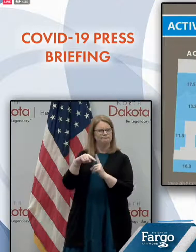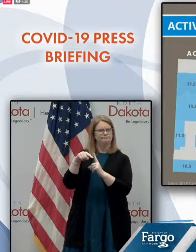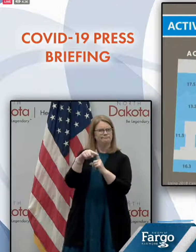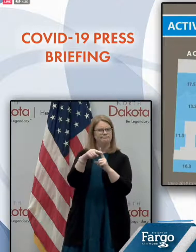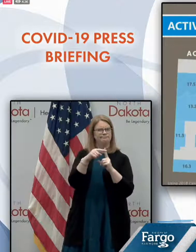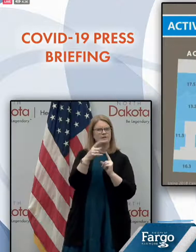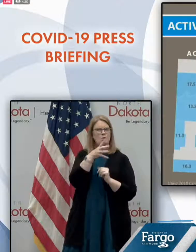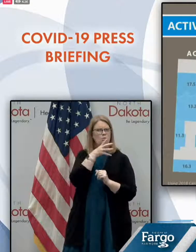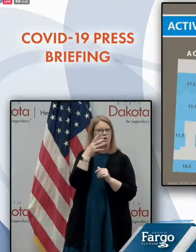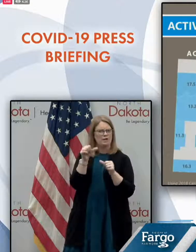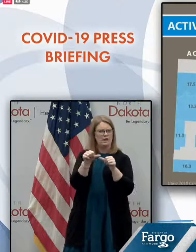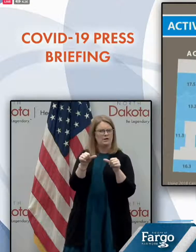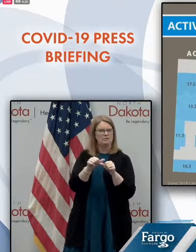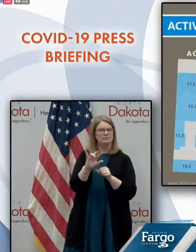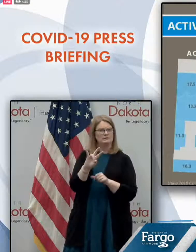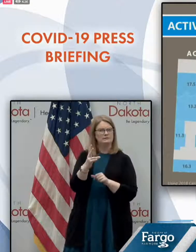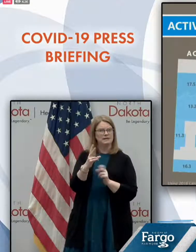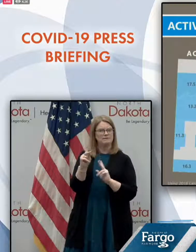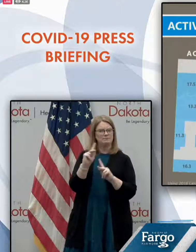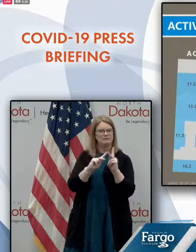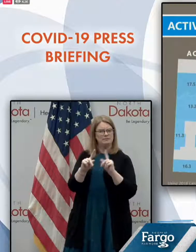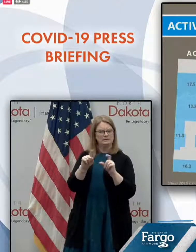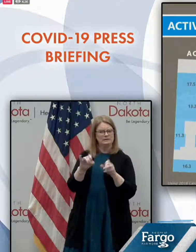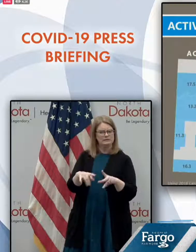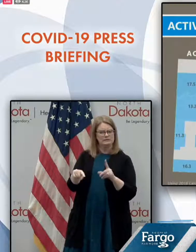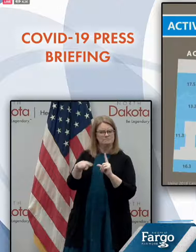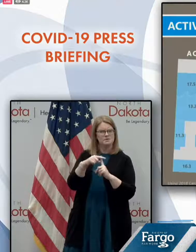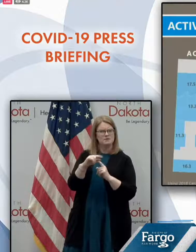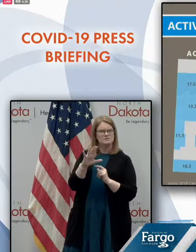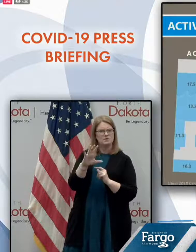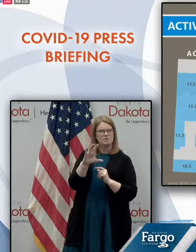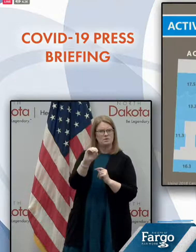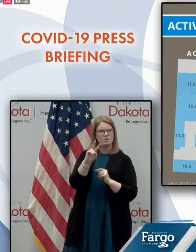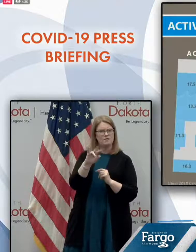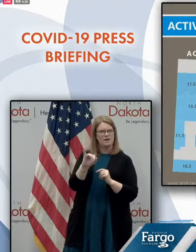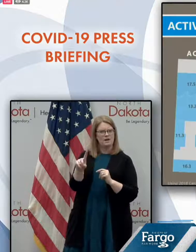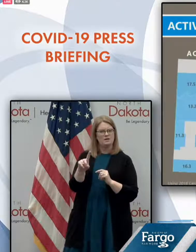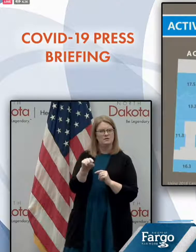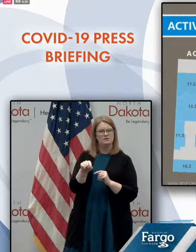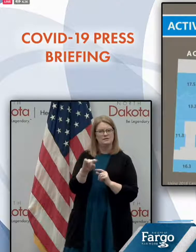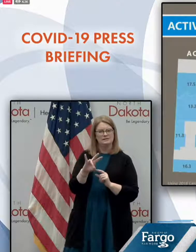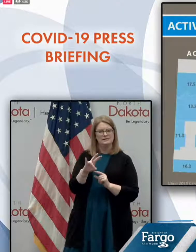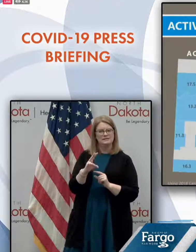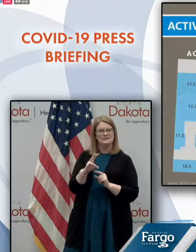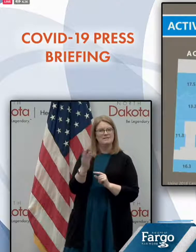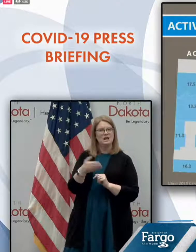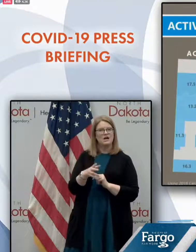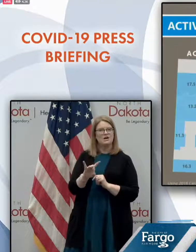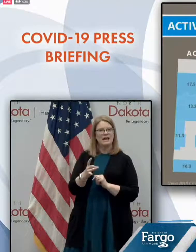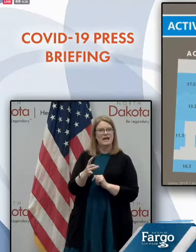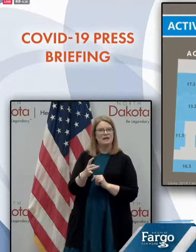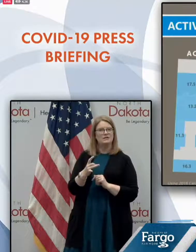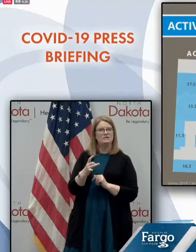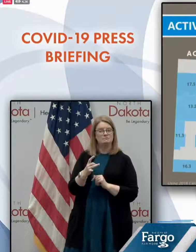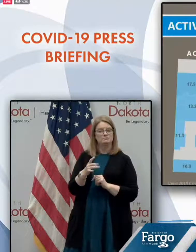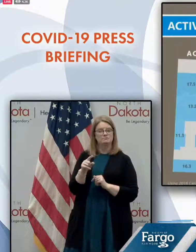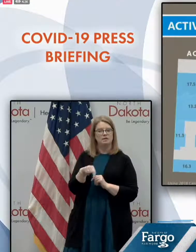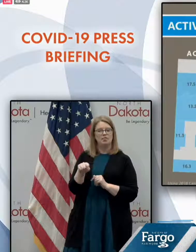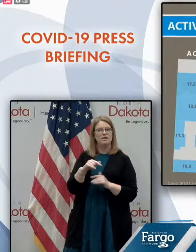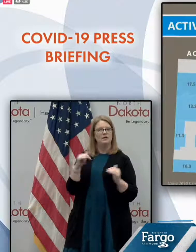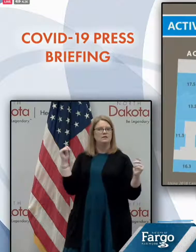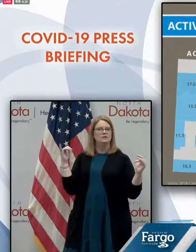where 7 people were tested positive for COVID. The 7 were 7 out of 8 that had gathered together at a